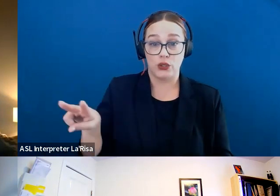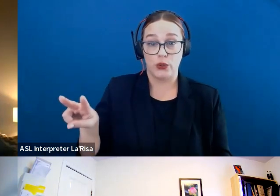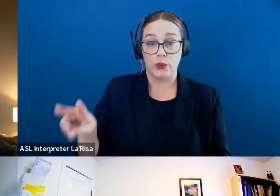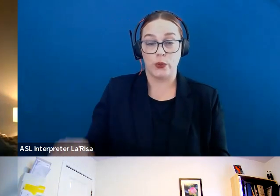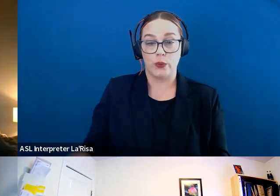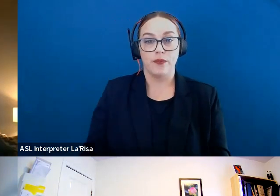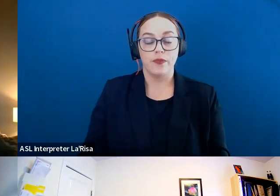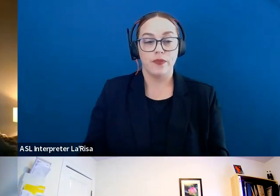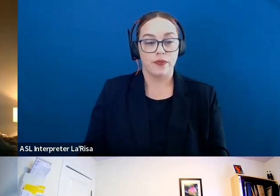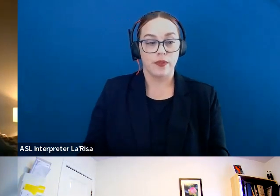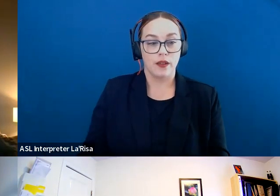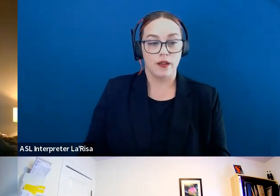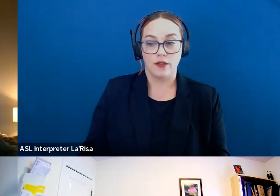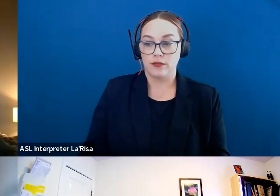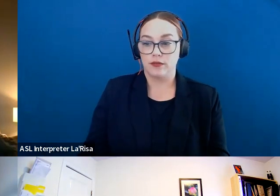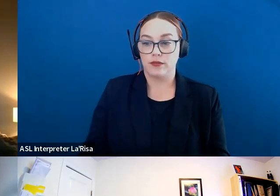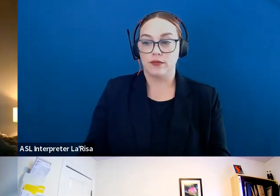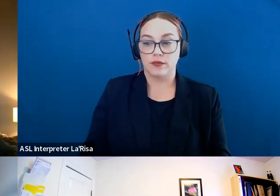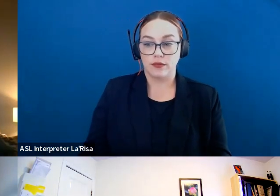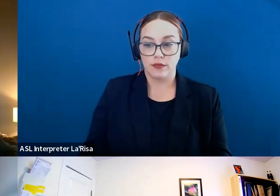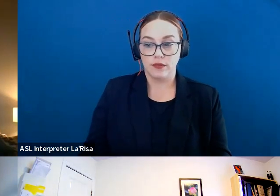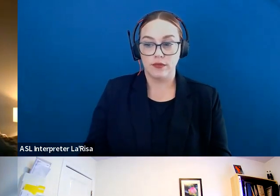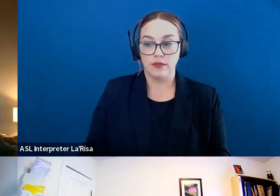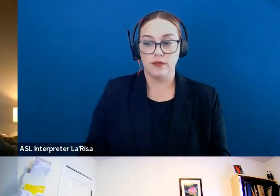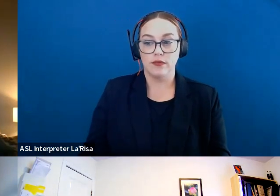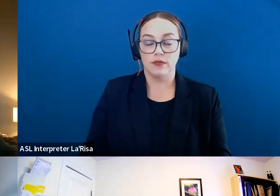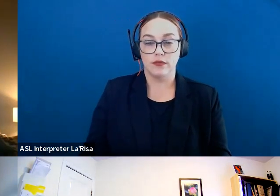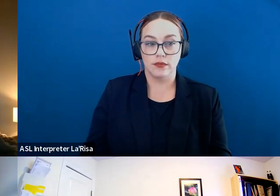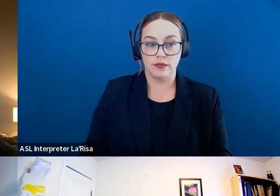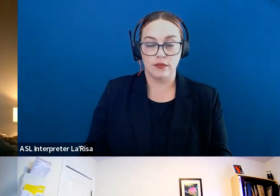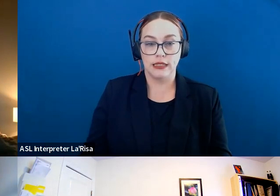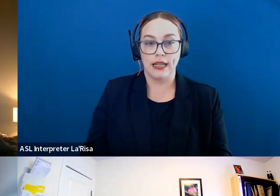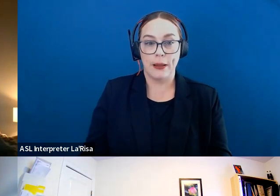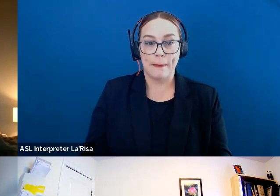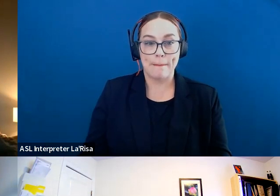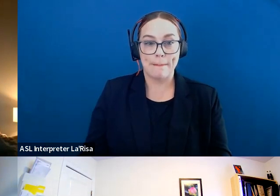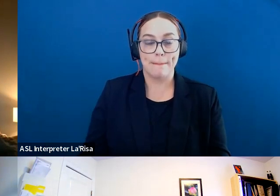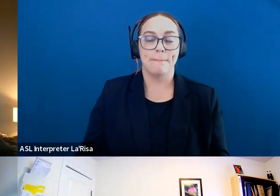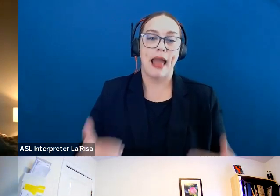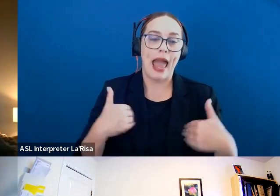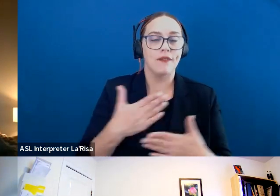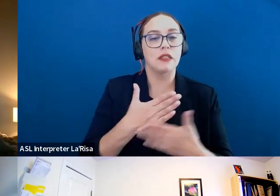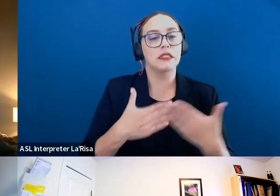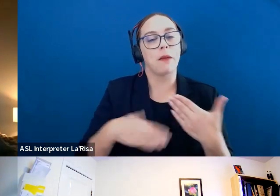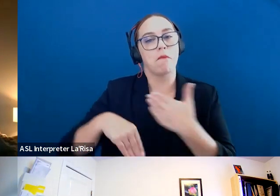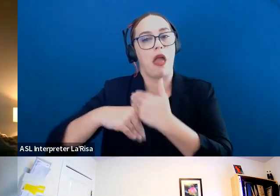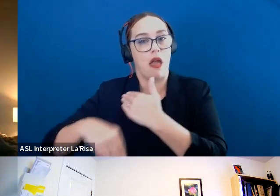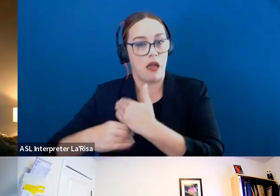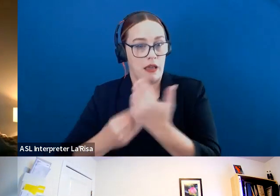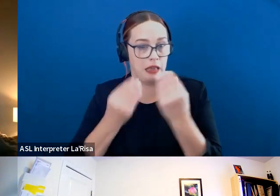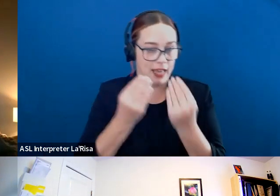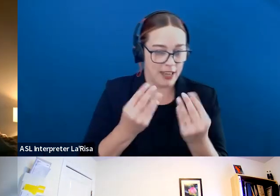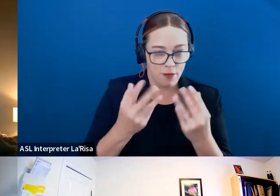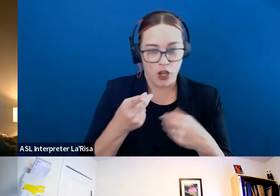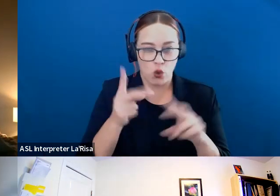some supplemental information that you can use as you kind of rethink through your partnerships and the